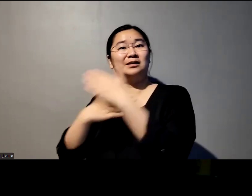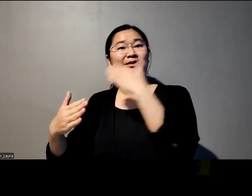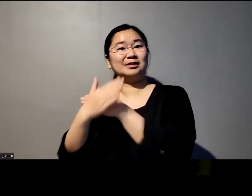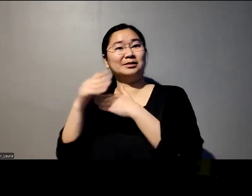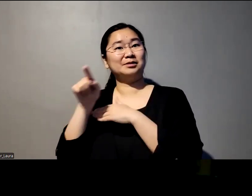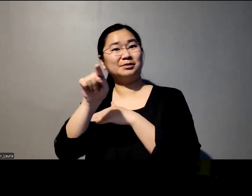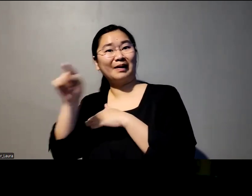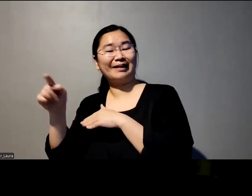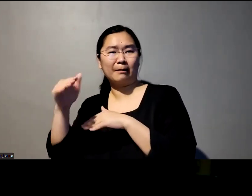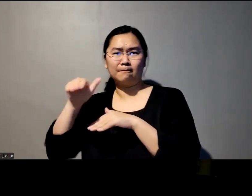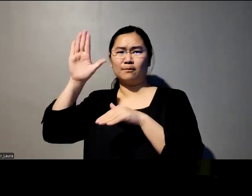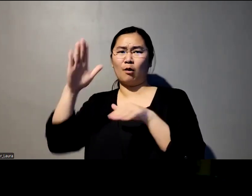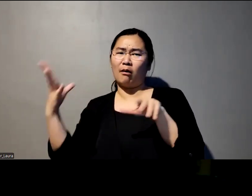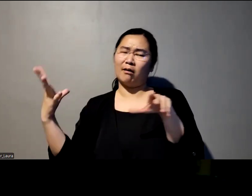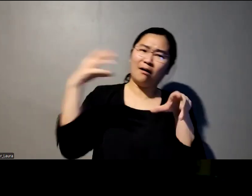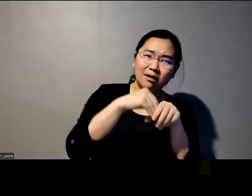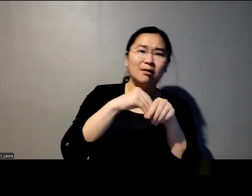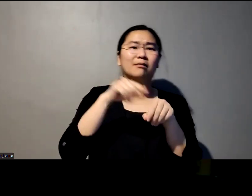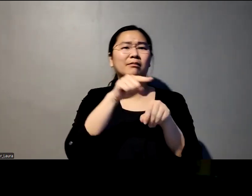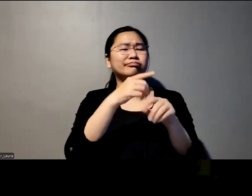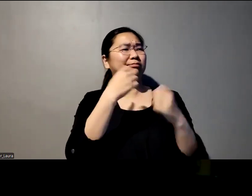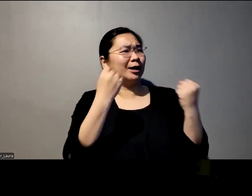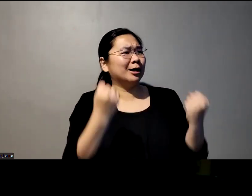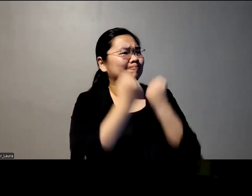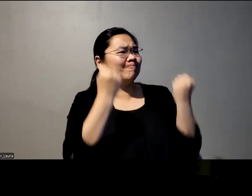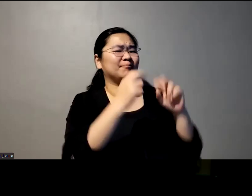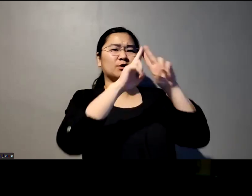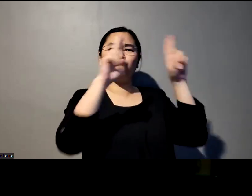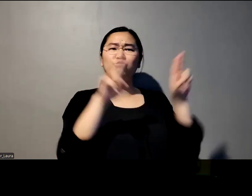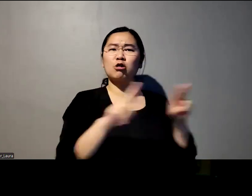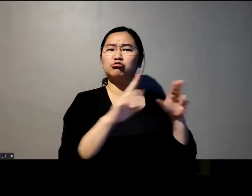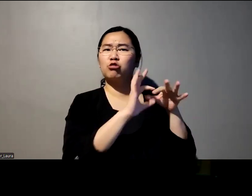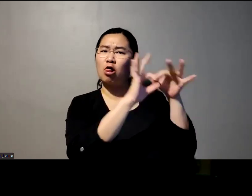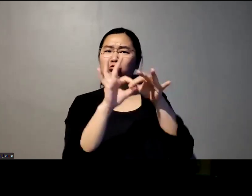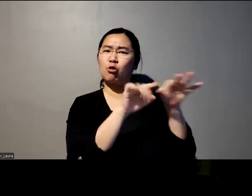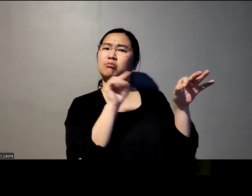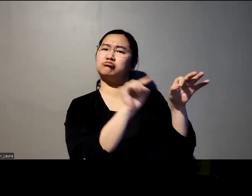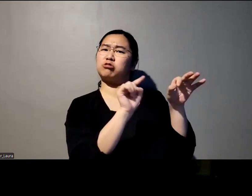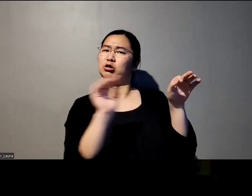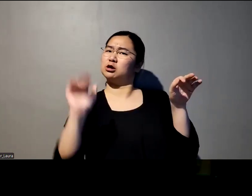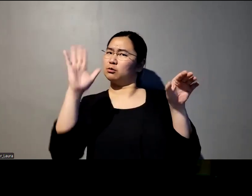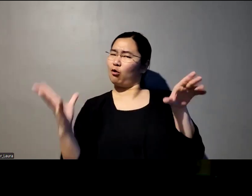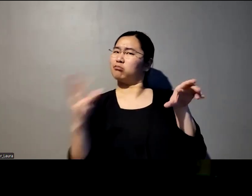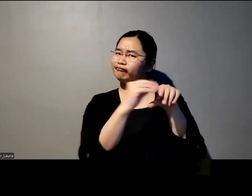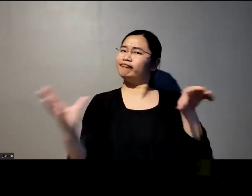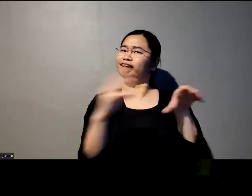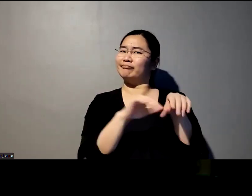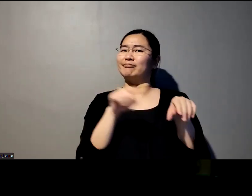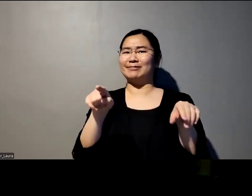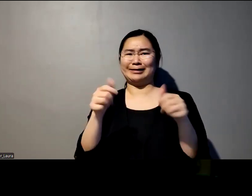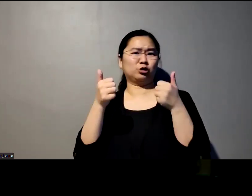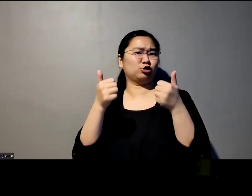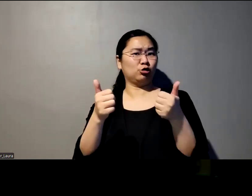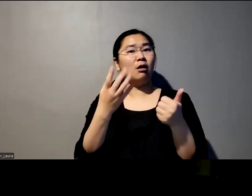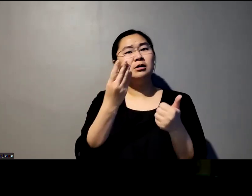being implemented already. I will not mention the names, but there are a few out there. And